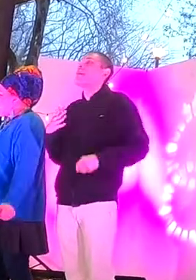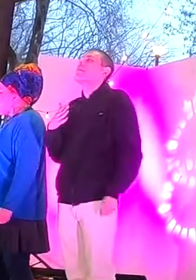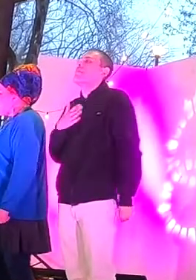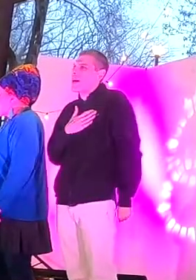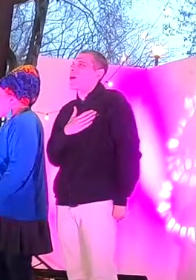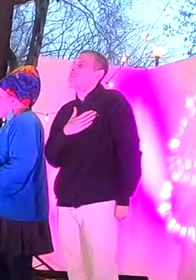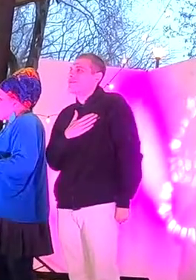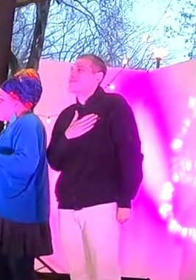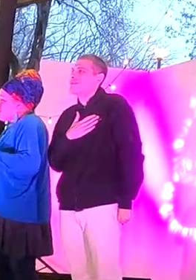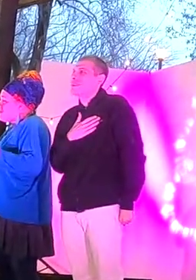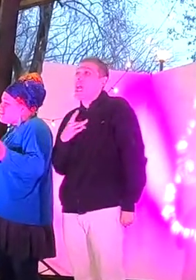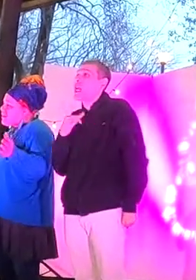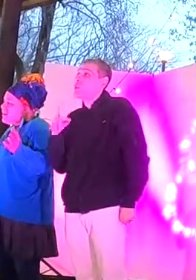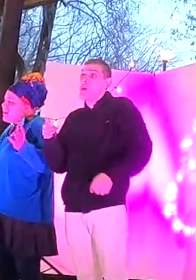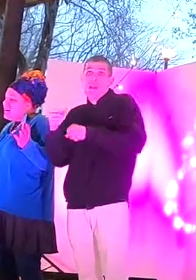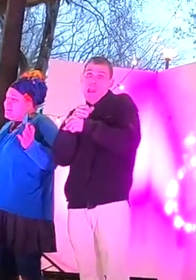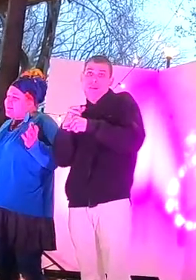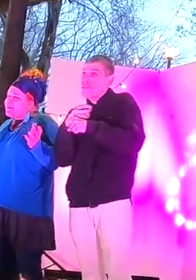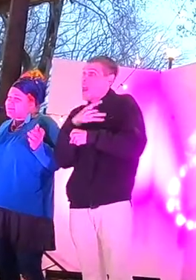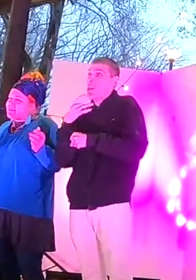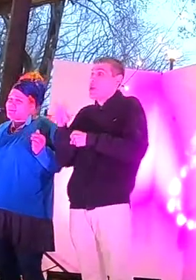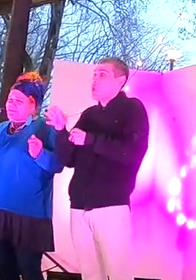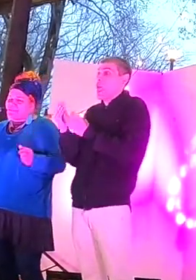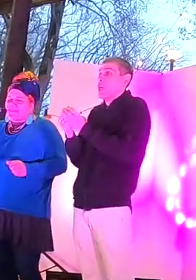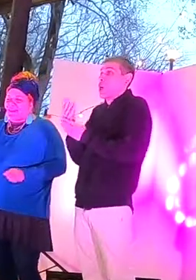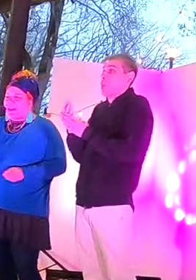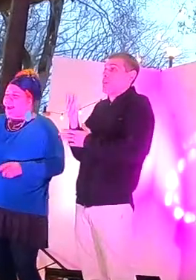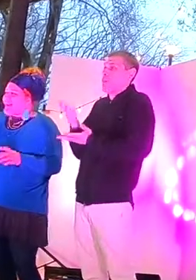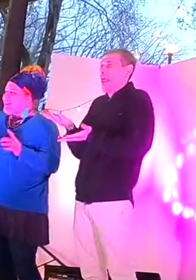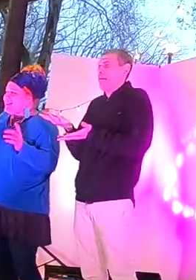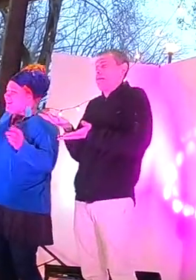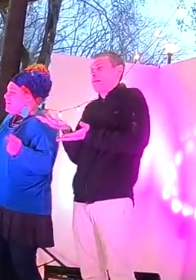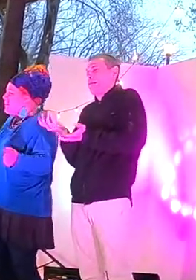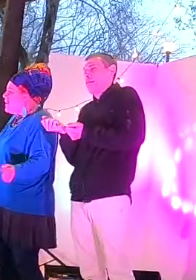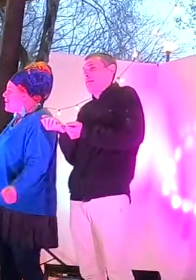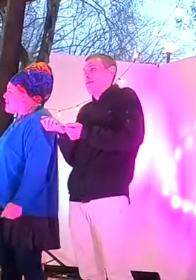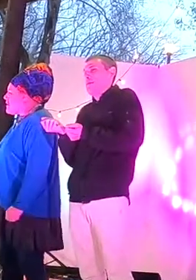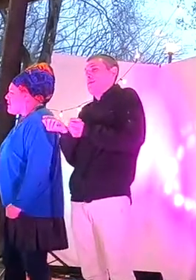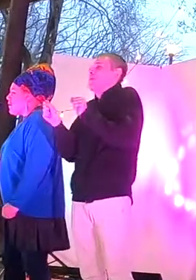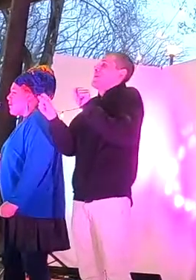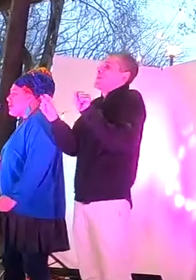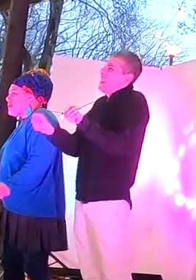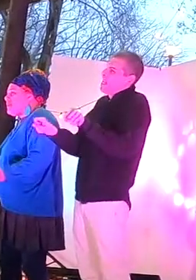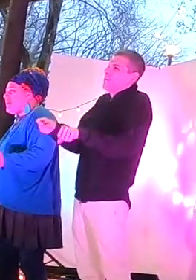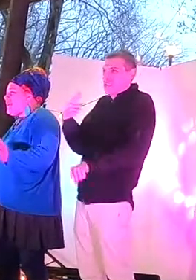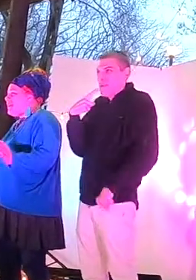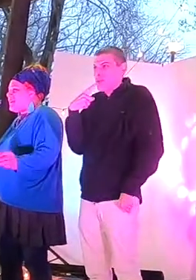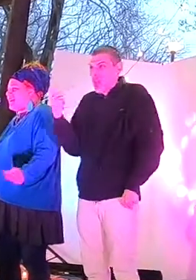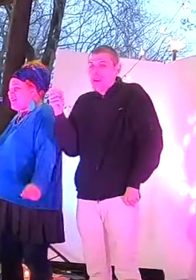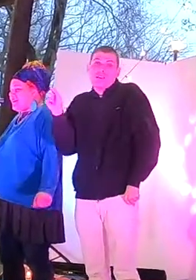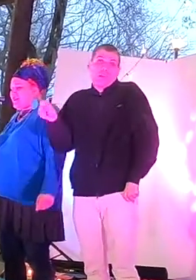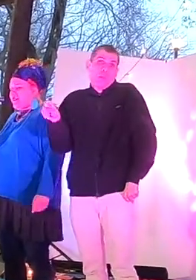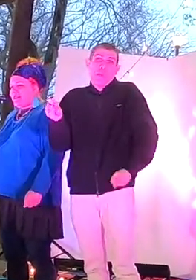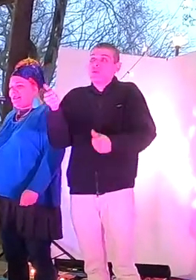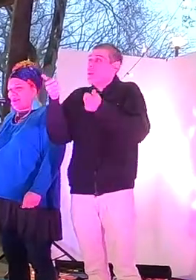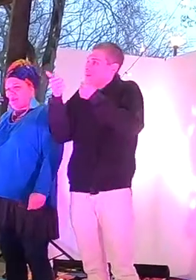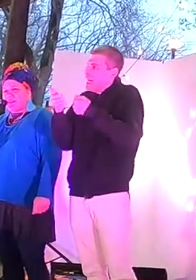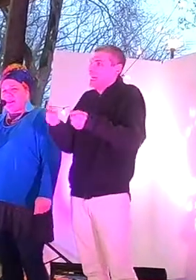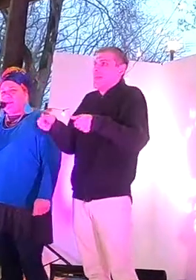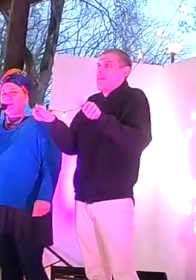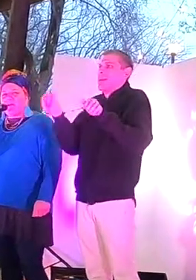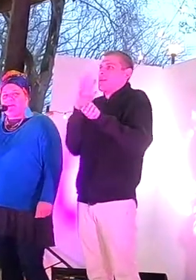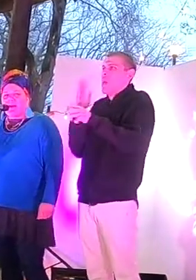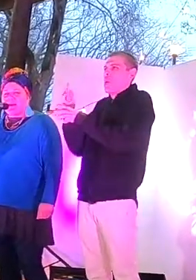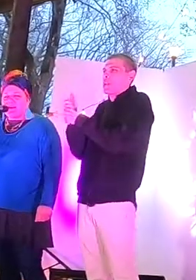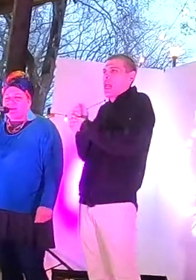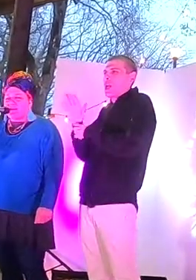don't like coffee and herbs, well. Yes, I'm jealous, I suppose, of anything that would